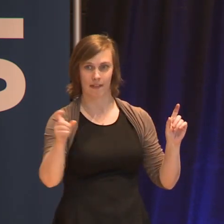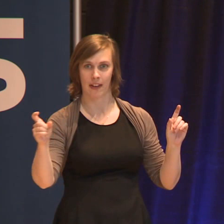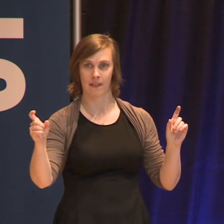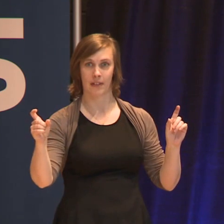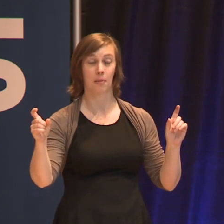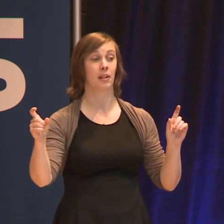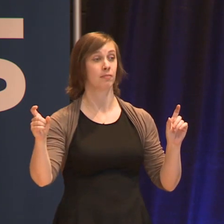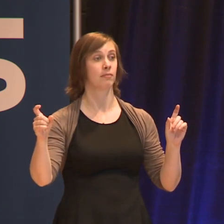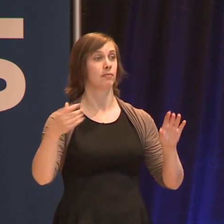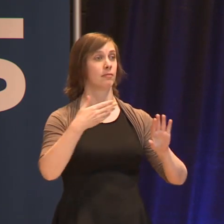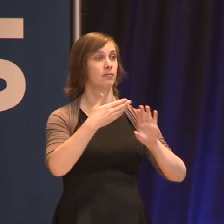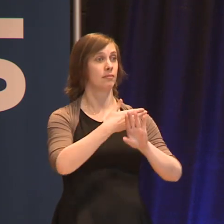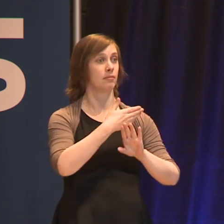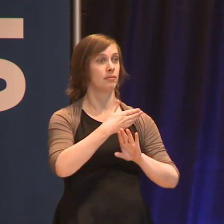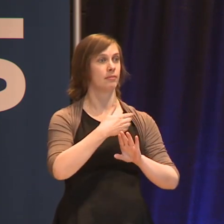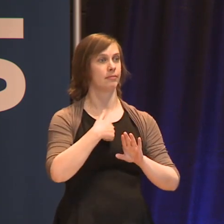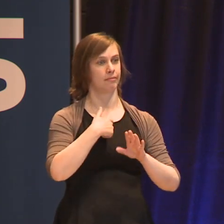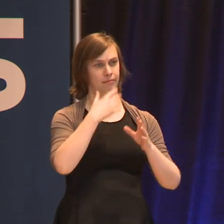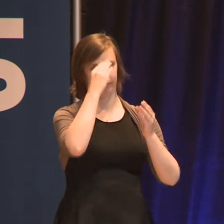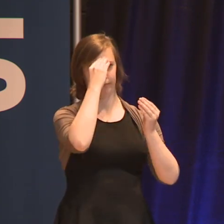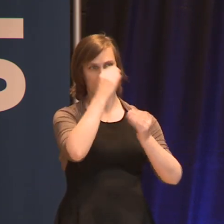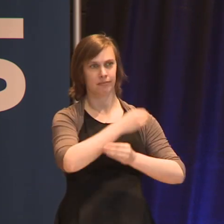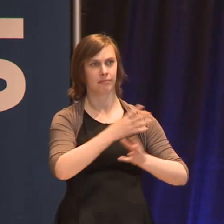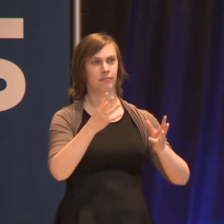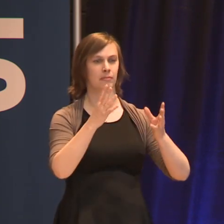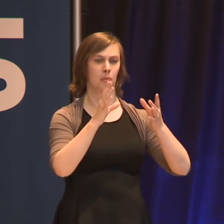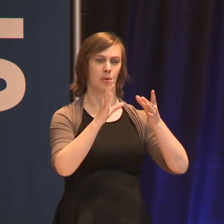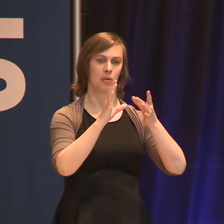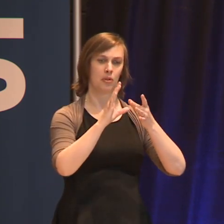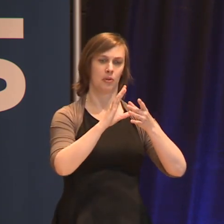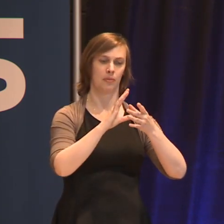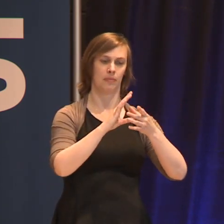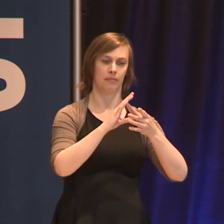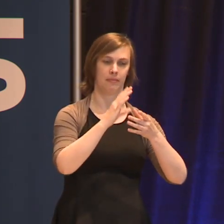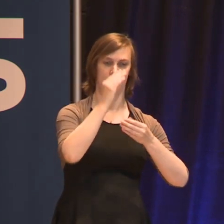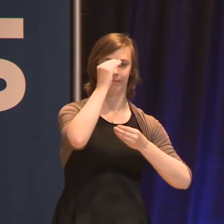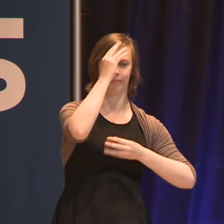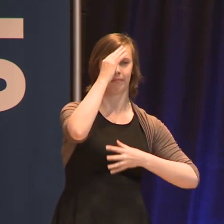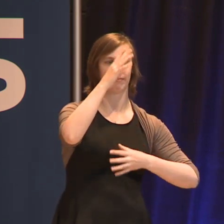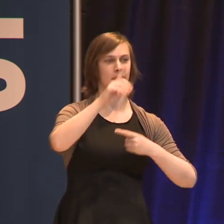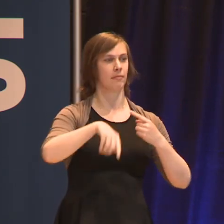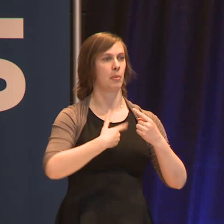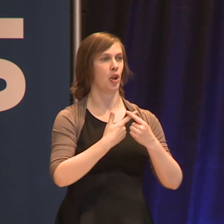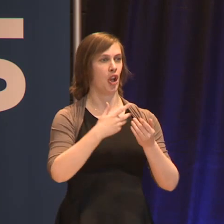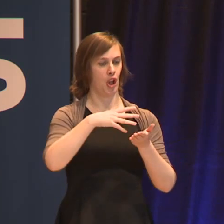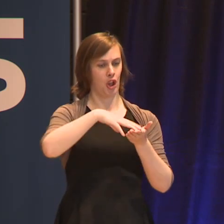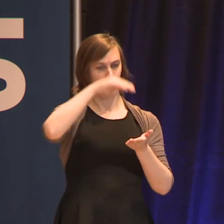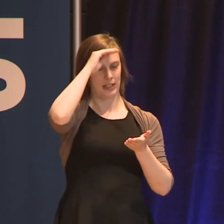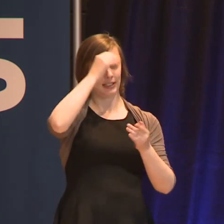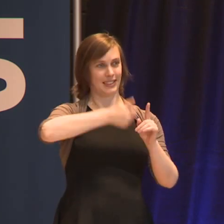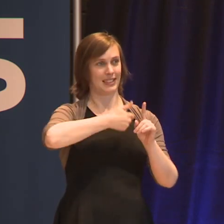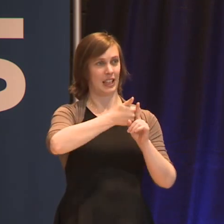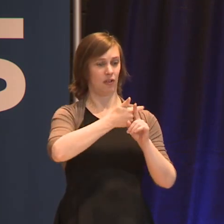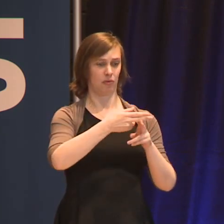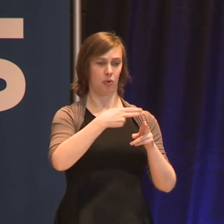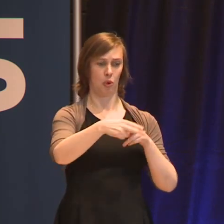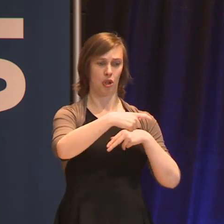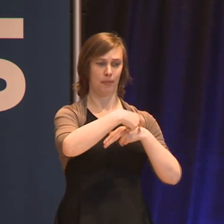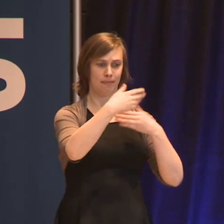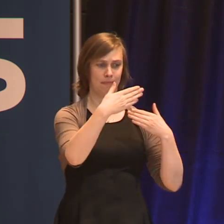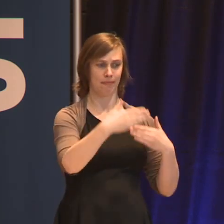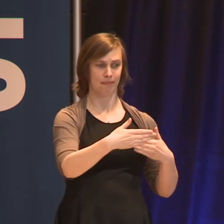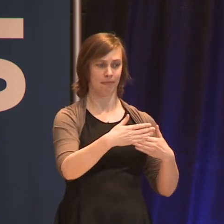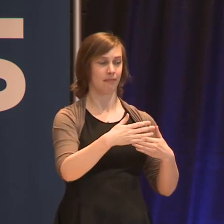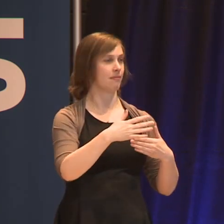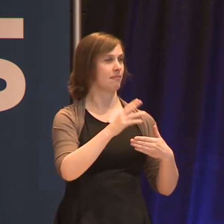want to share a few words with you on the importance of learning being a lifetime endeavor, and